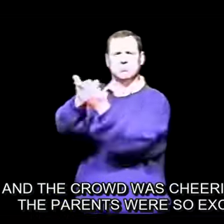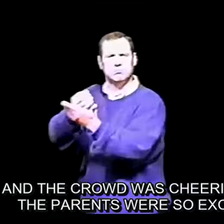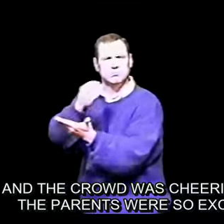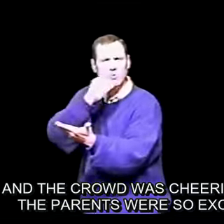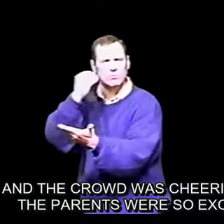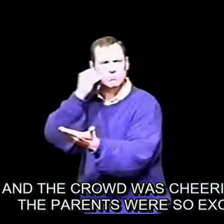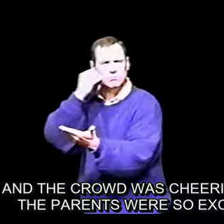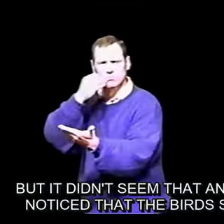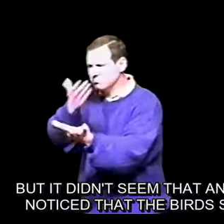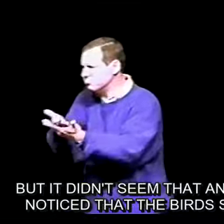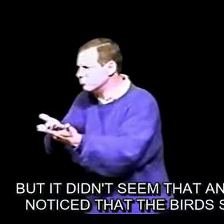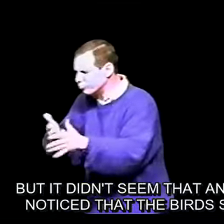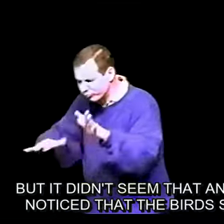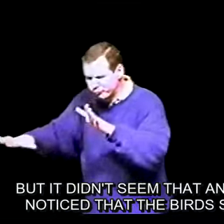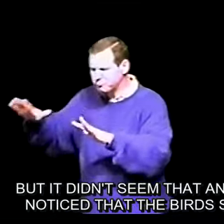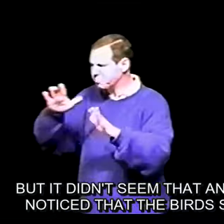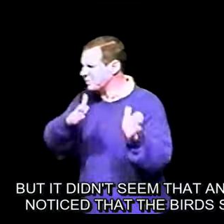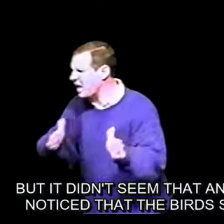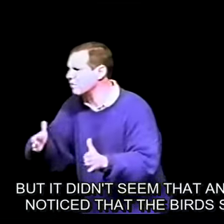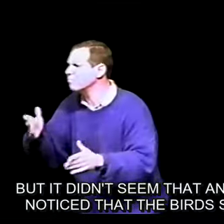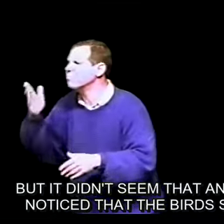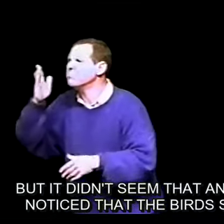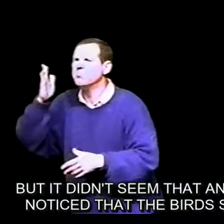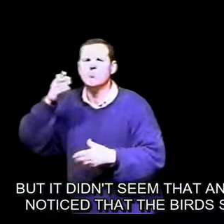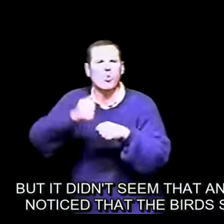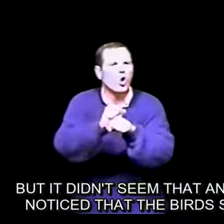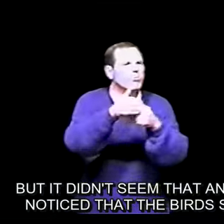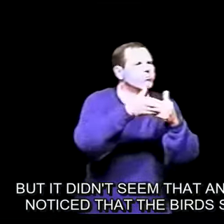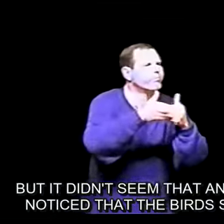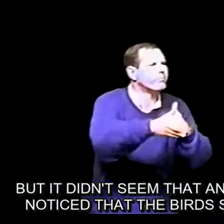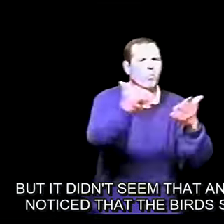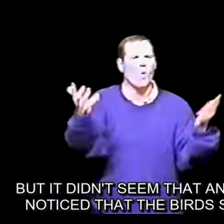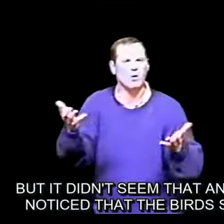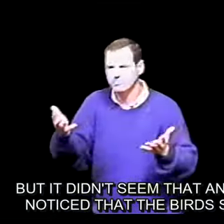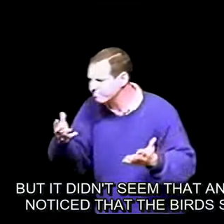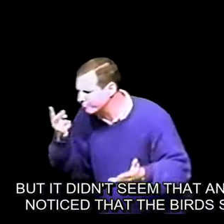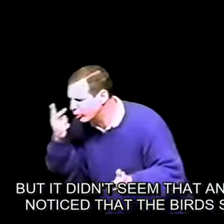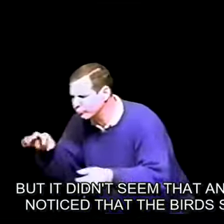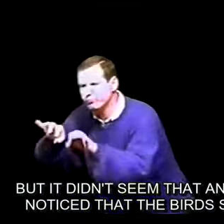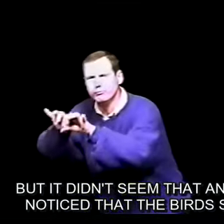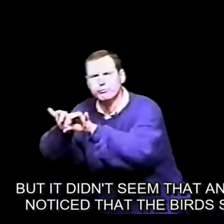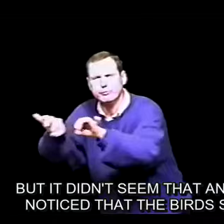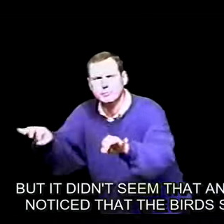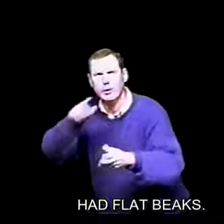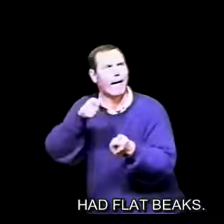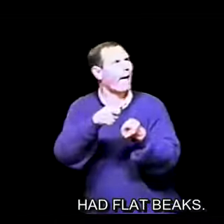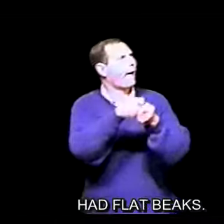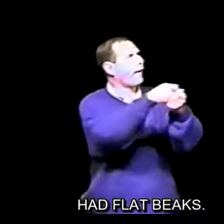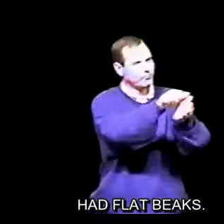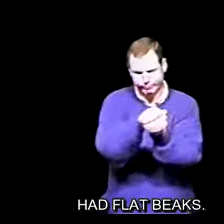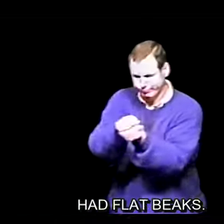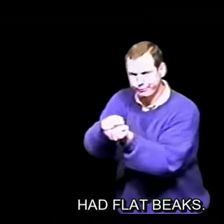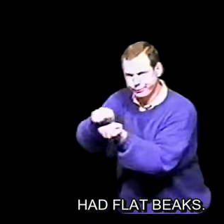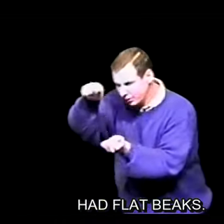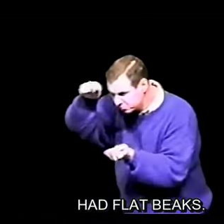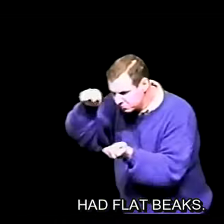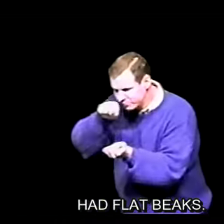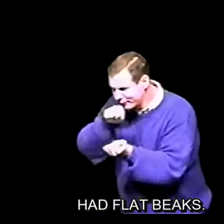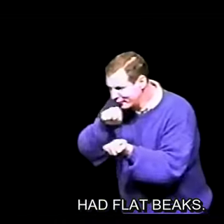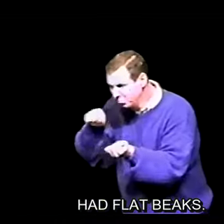excited, but it didn't seem that anyone noticed that the birds still had flat beaks. And so our